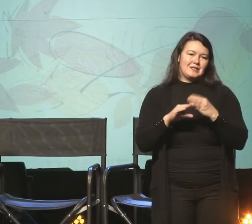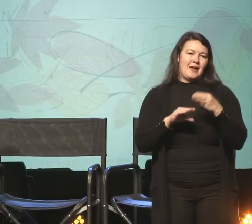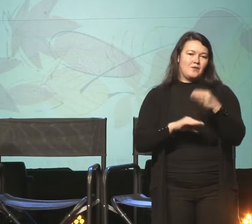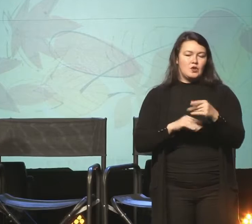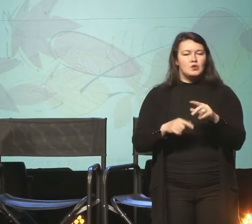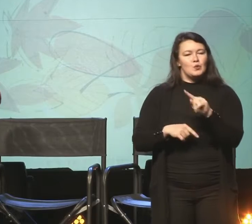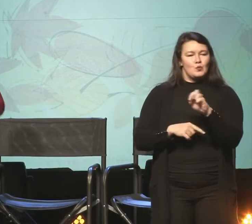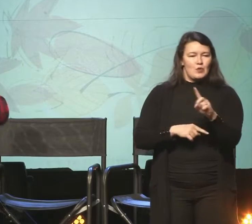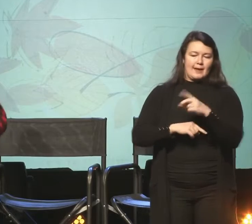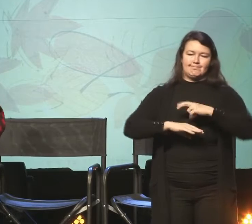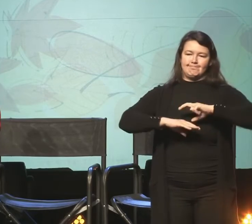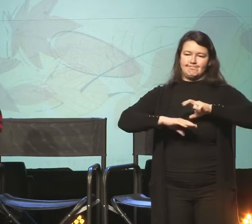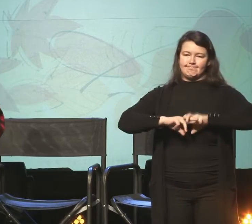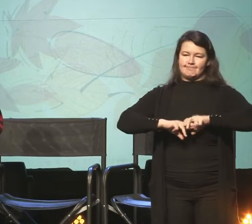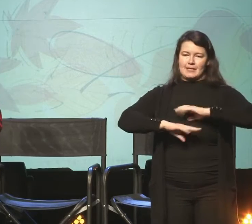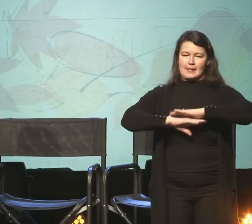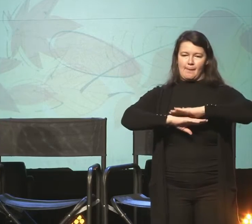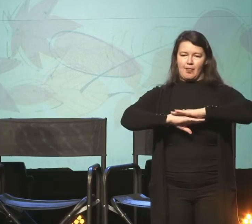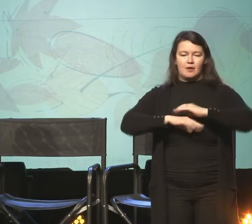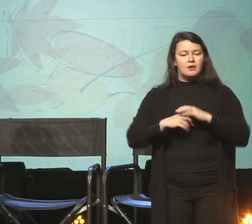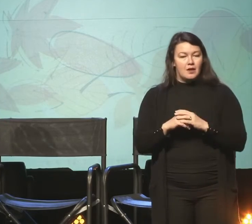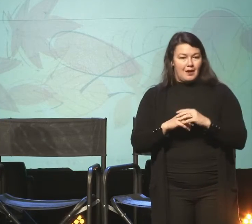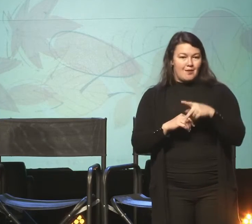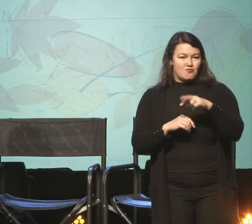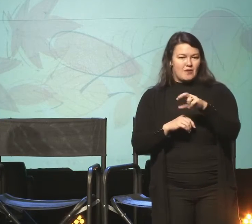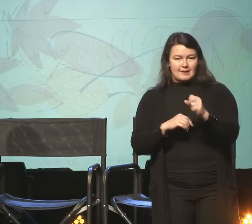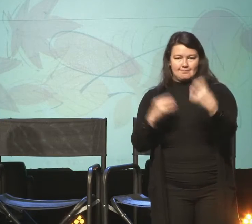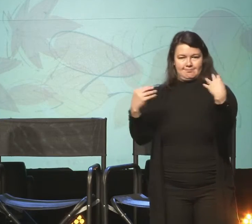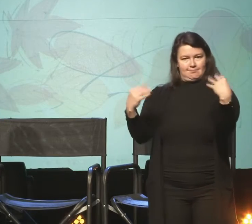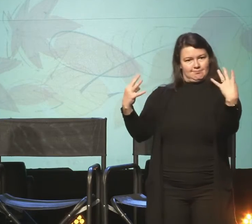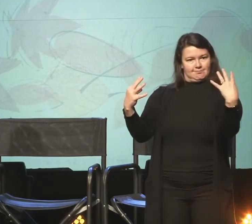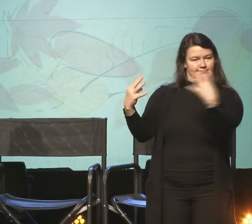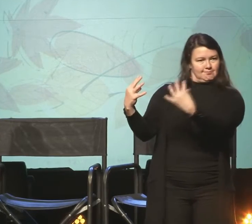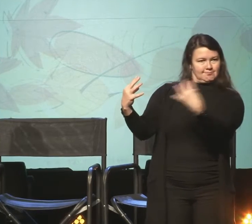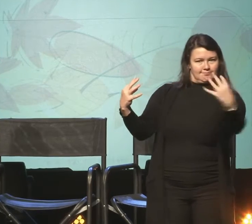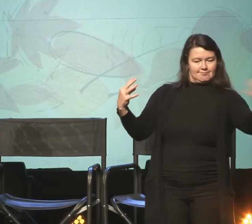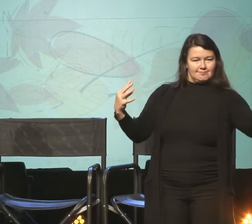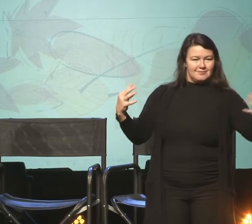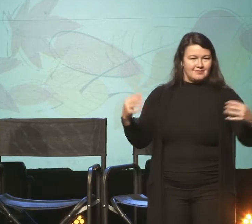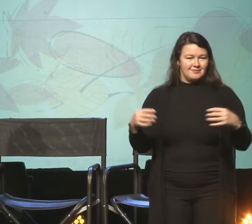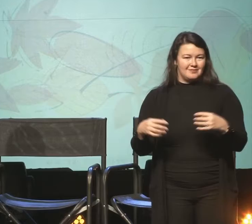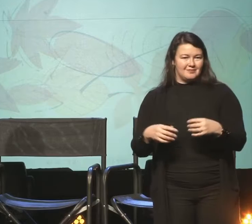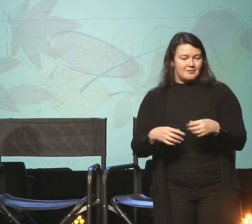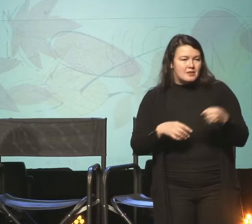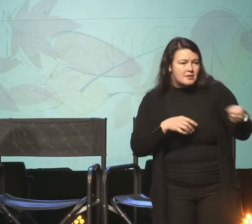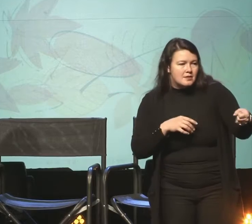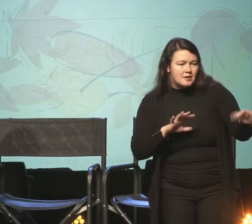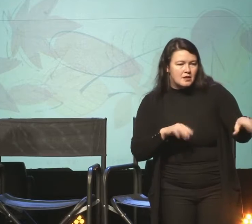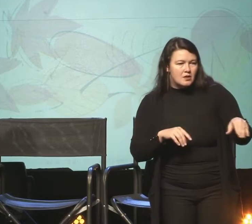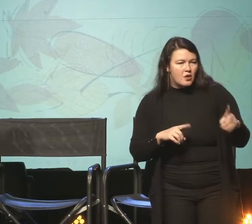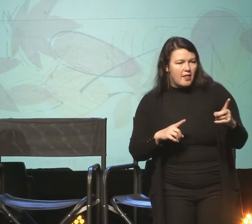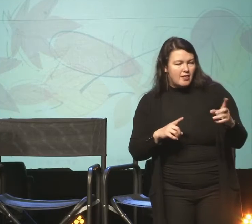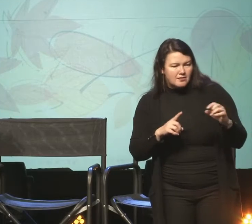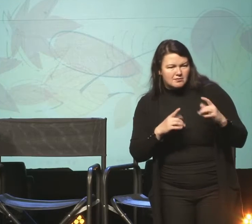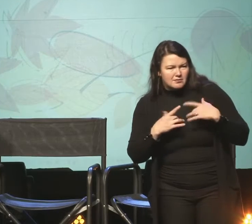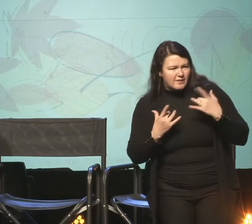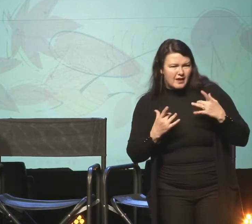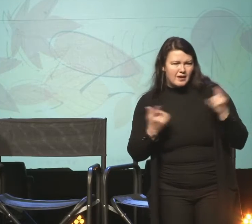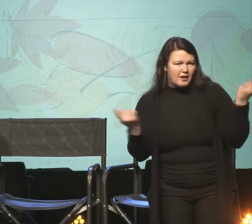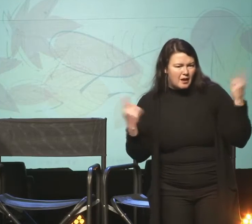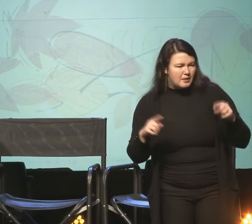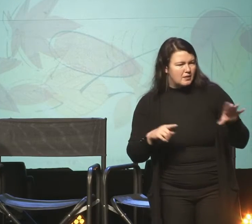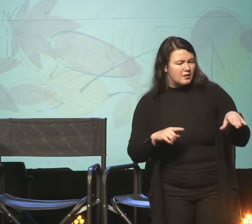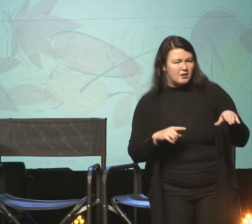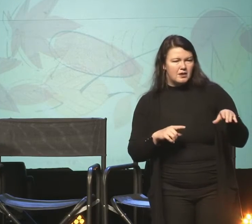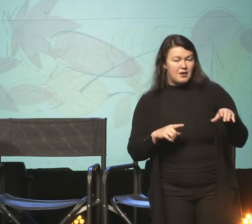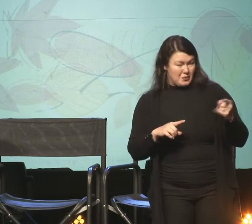his table, the press are there, and one of the people asked about the incident. One of the reporters says, would